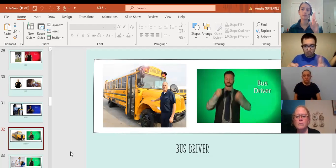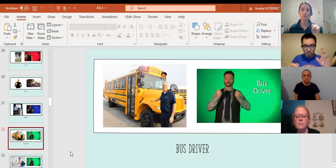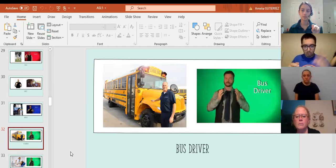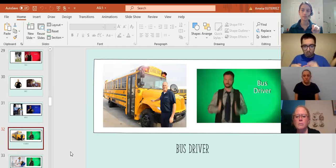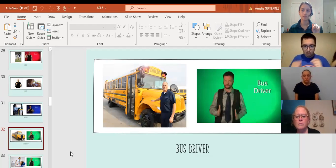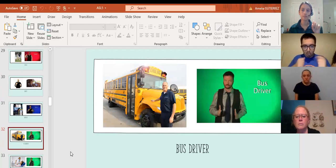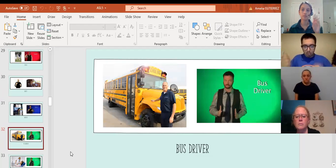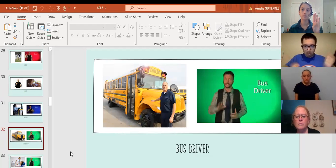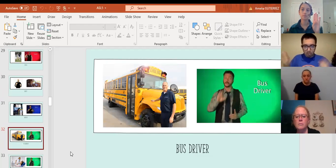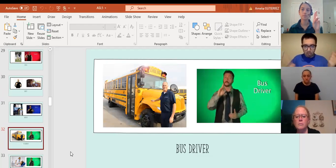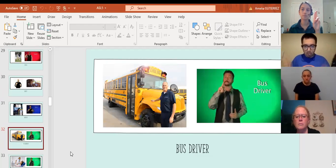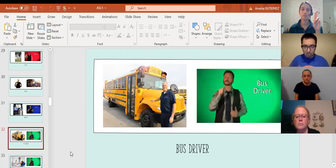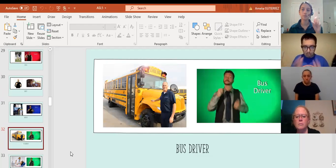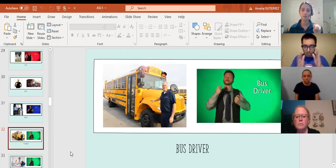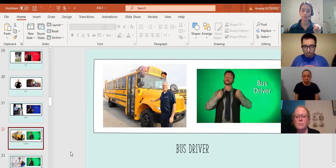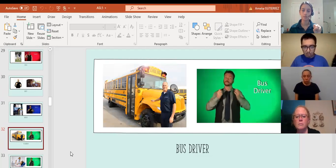Bus driver.